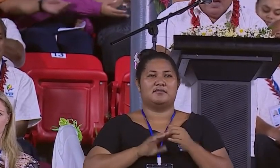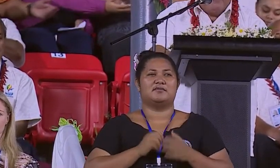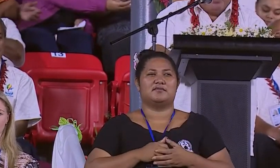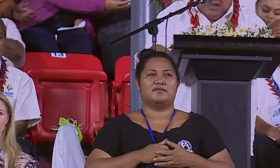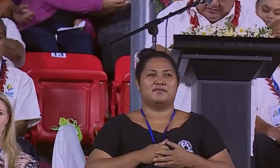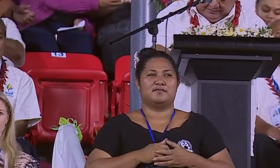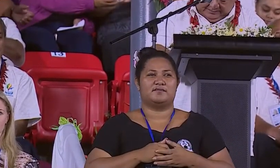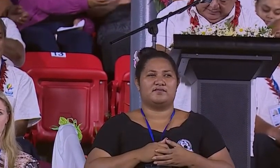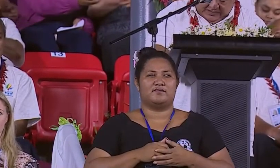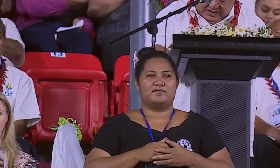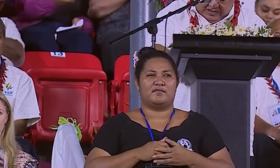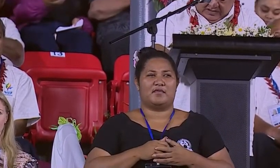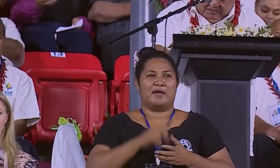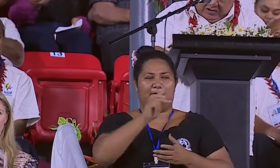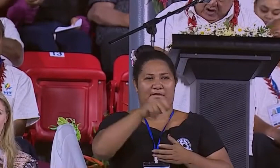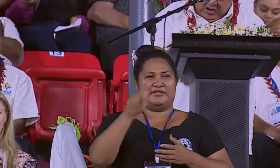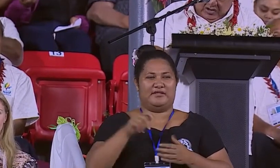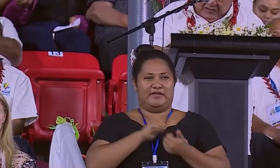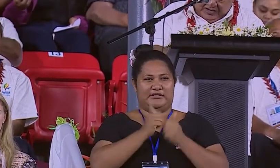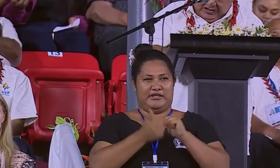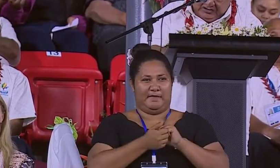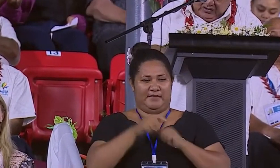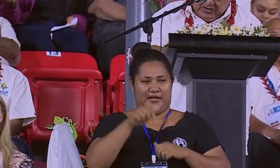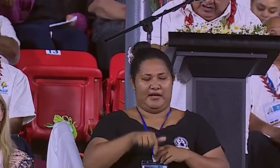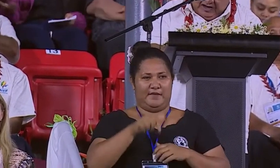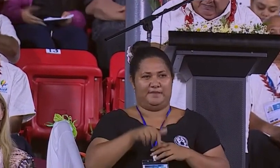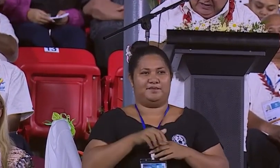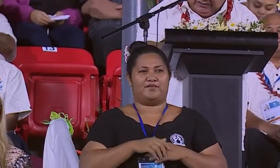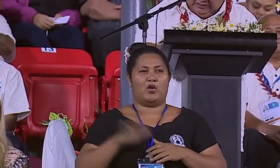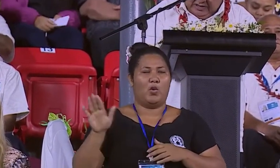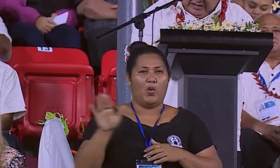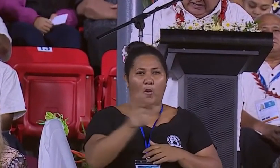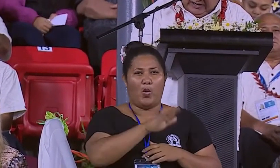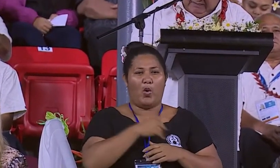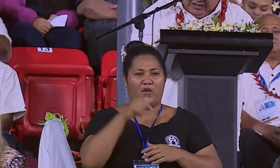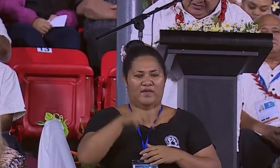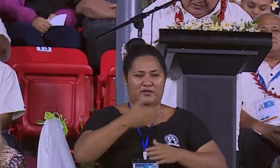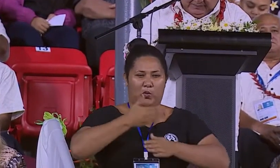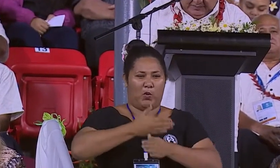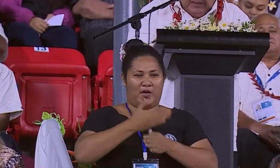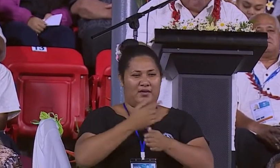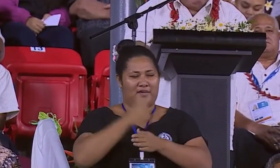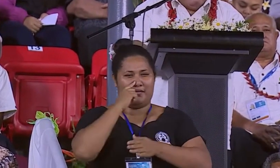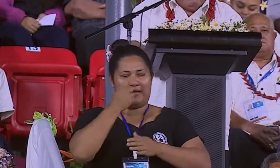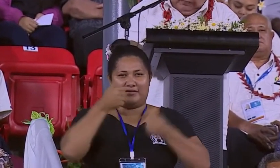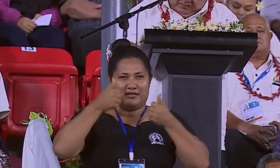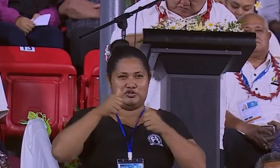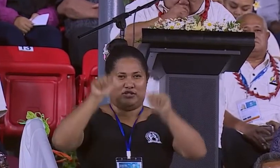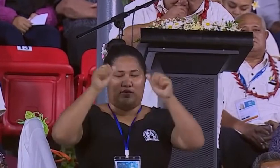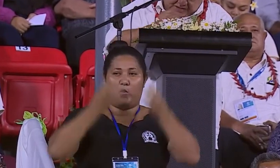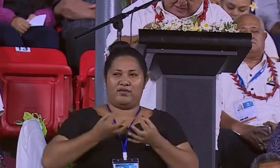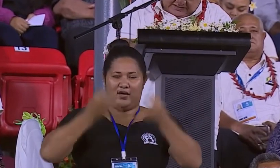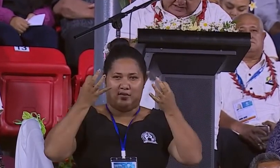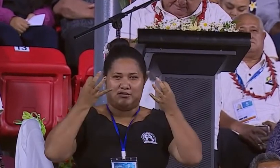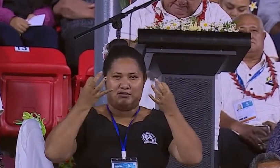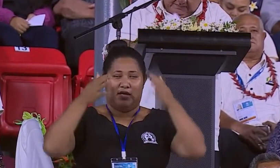Games ever held. But all of these could not have been accomplished without